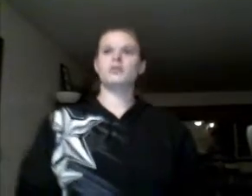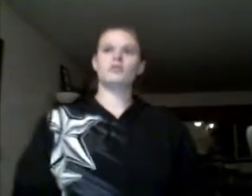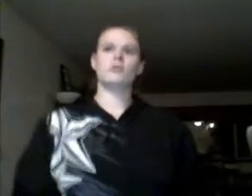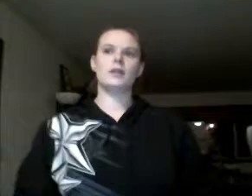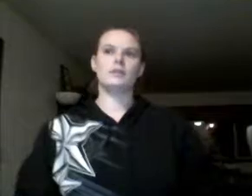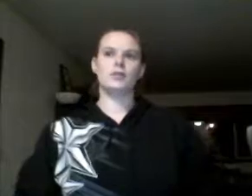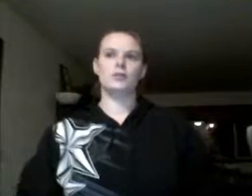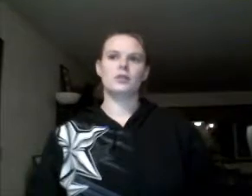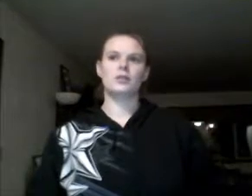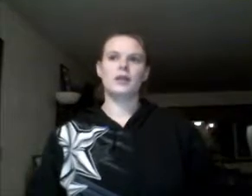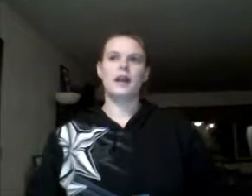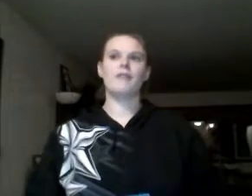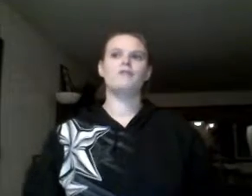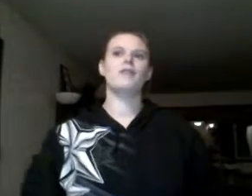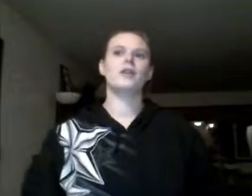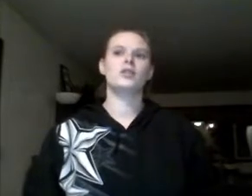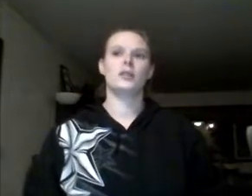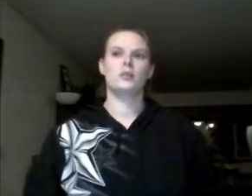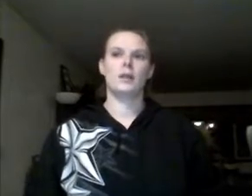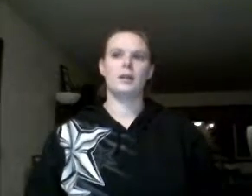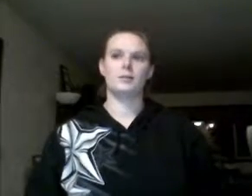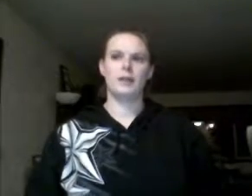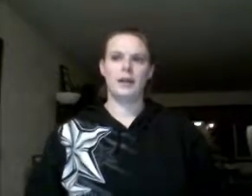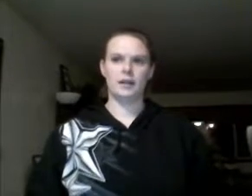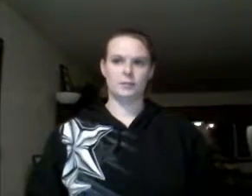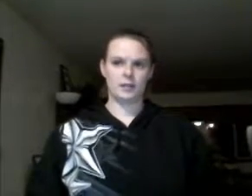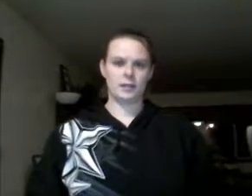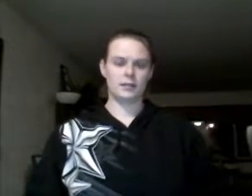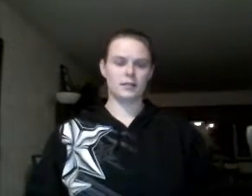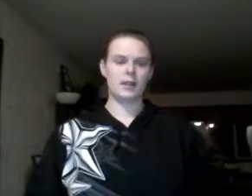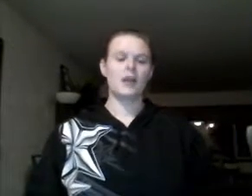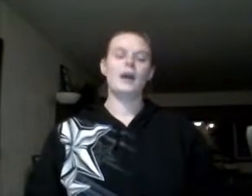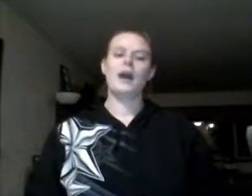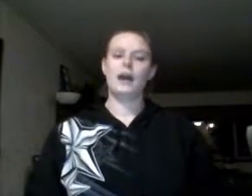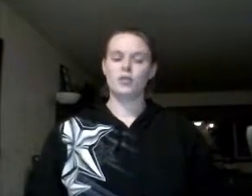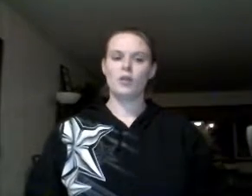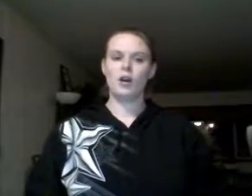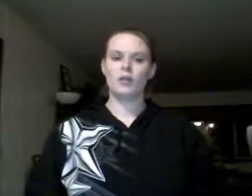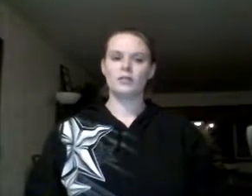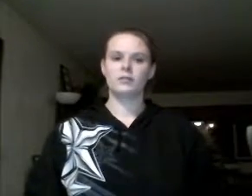stress reducers and have fun during your wedding planning process. After